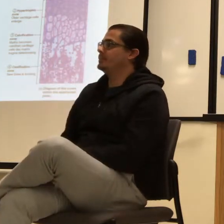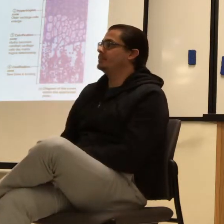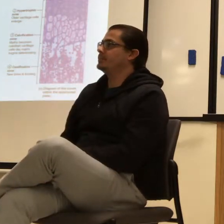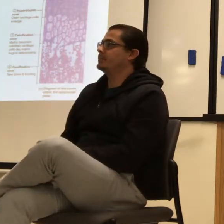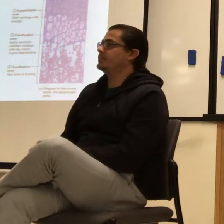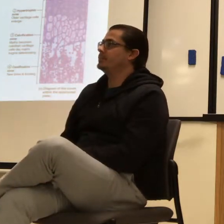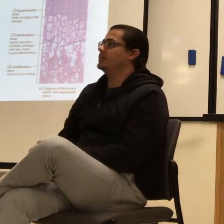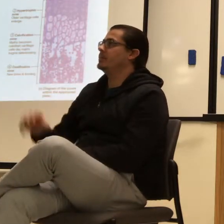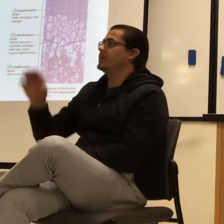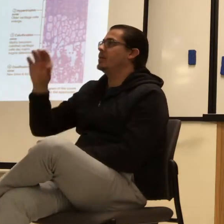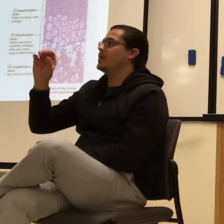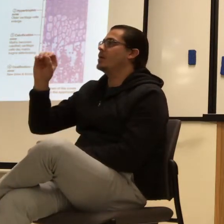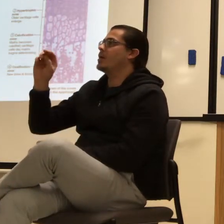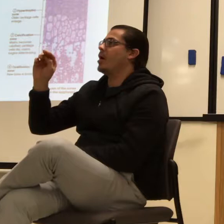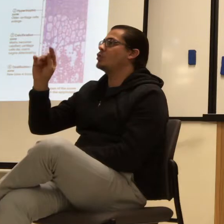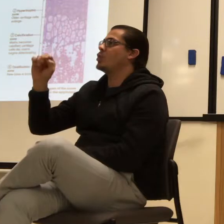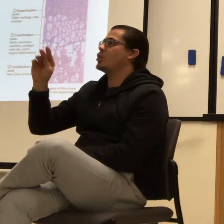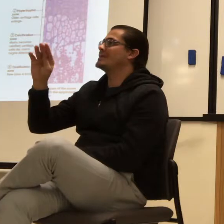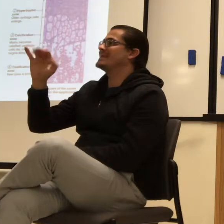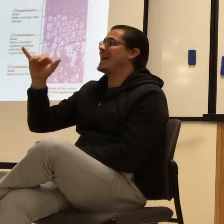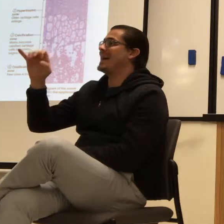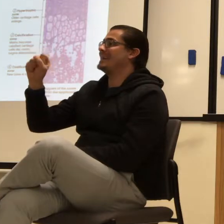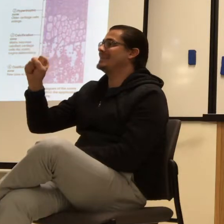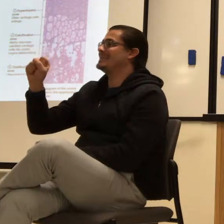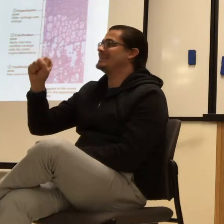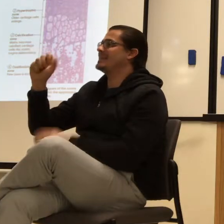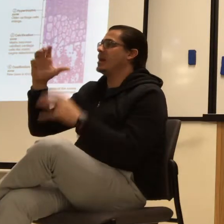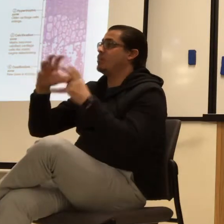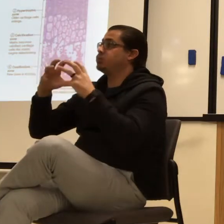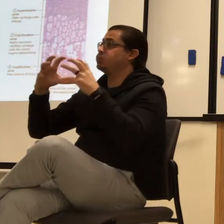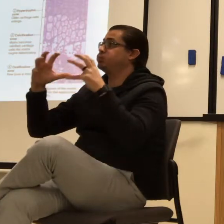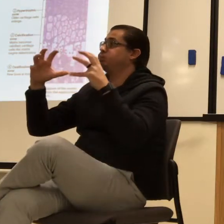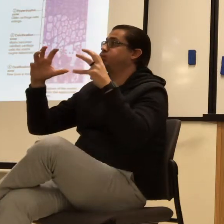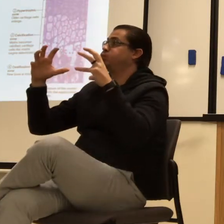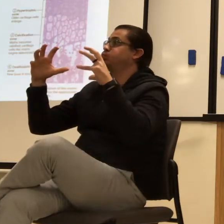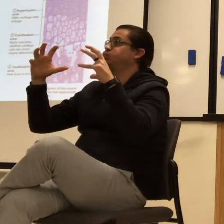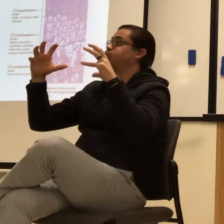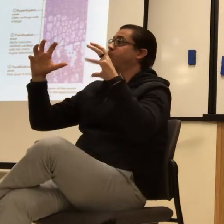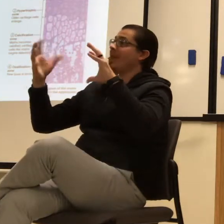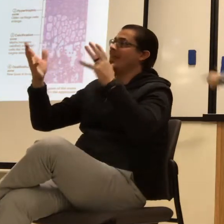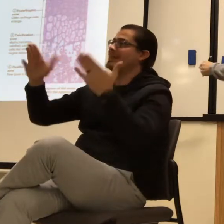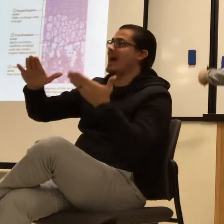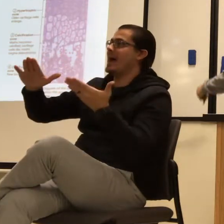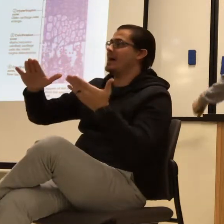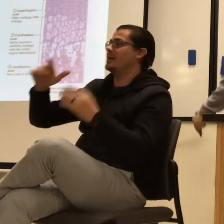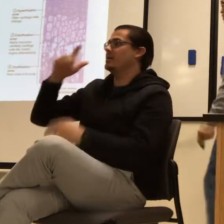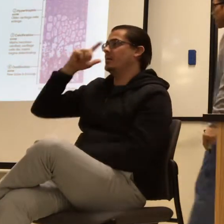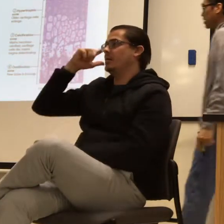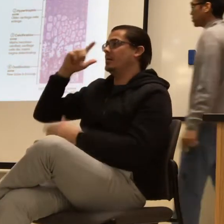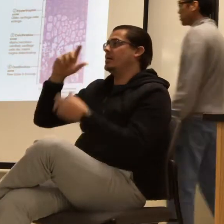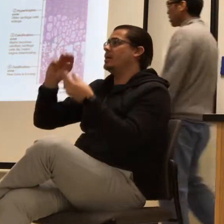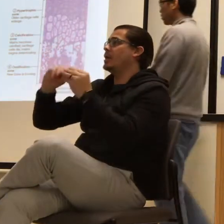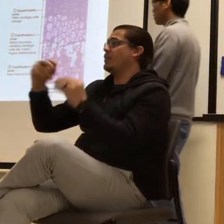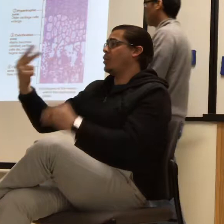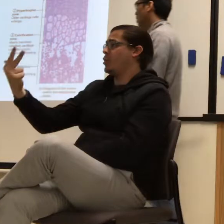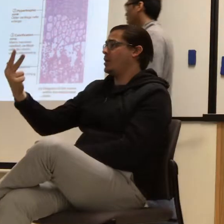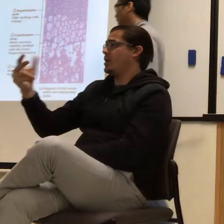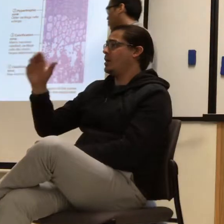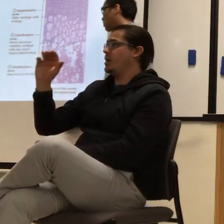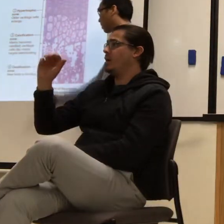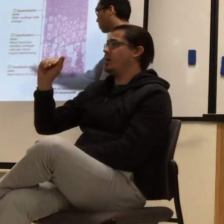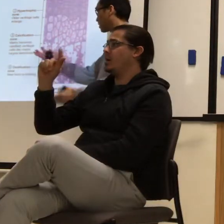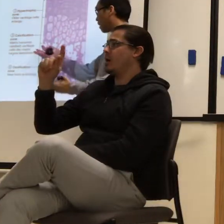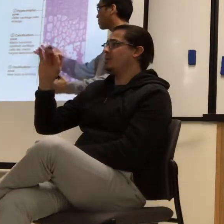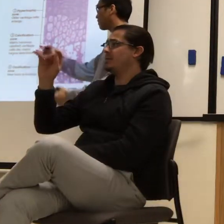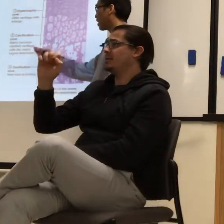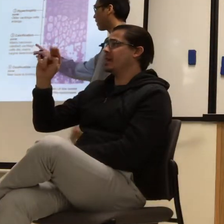the chondrocytes enlarge. Okay. Then they kind of die and after they get calcified. So number 3 is the calcification zone. The